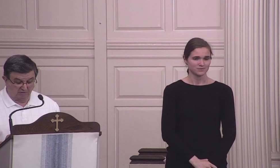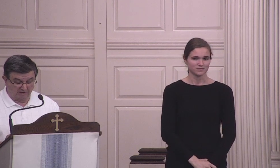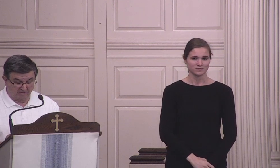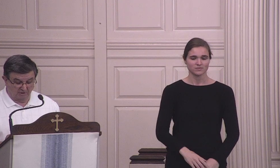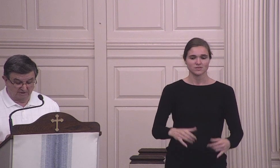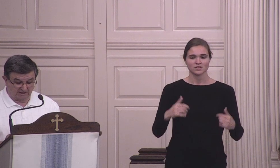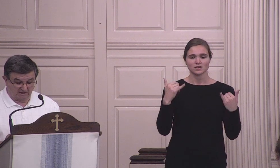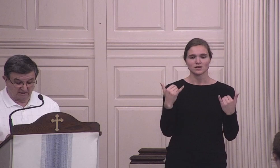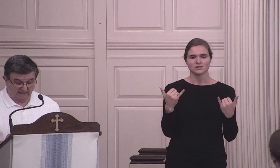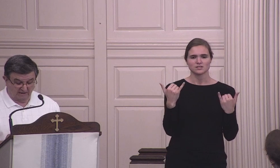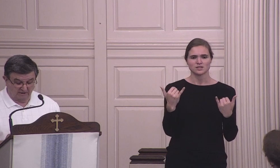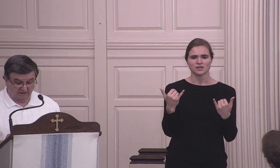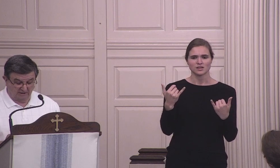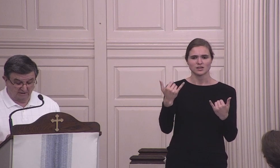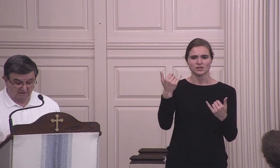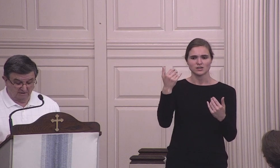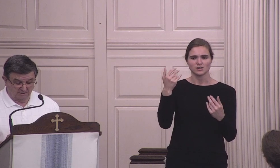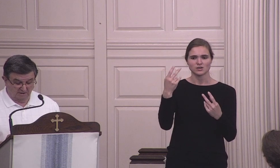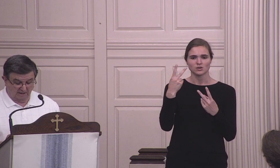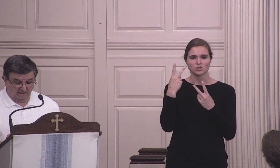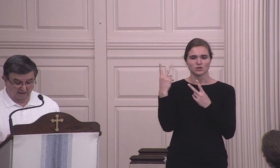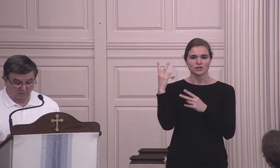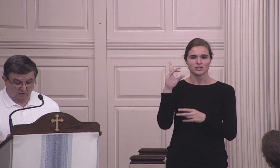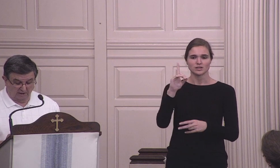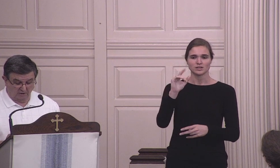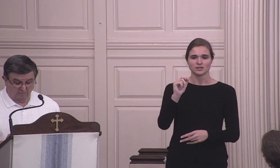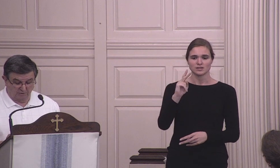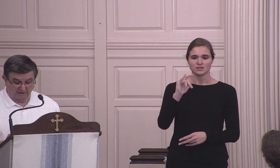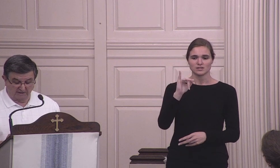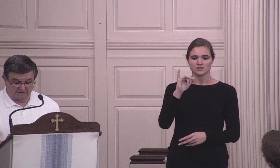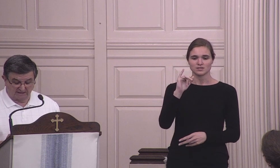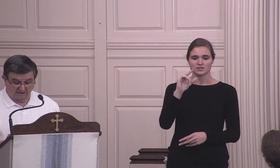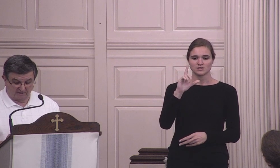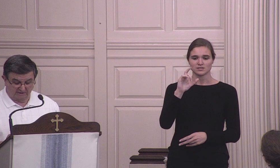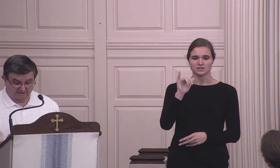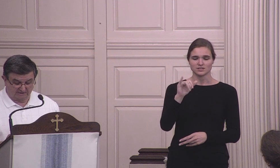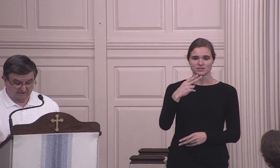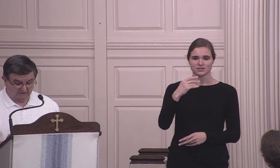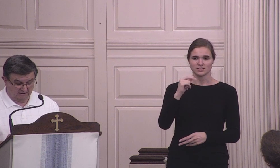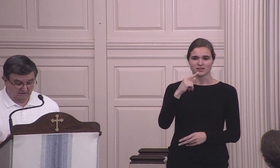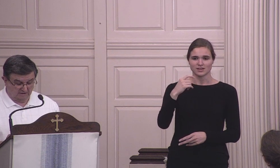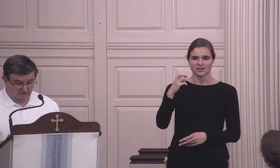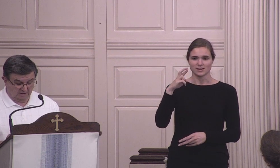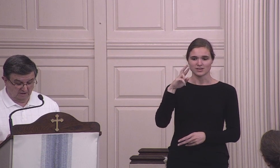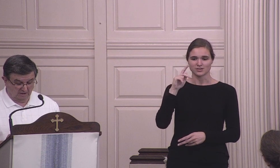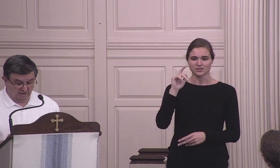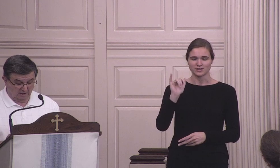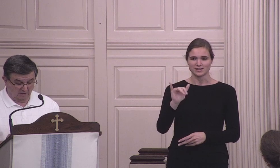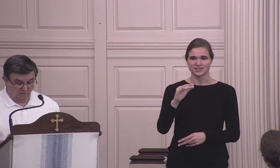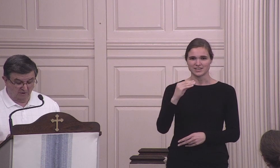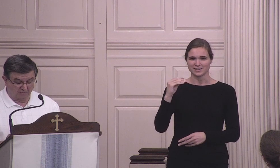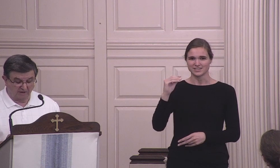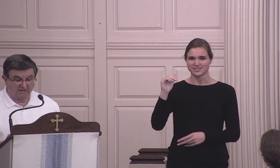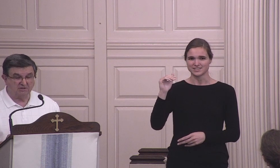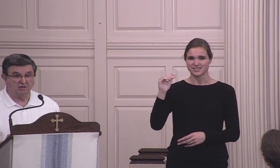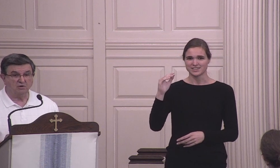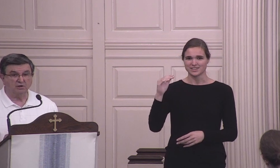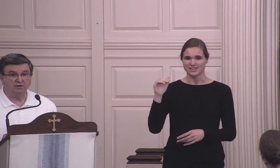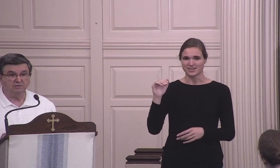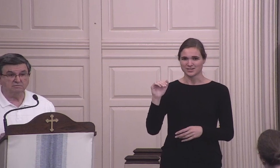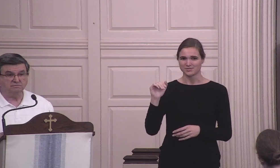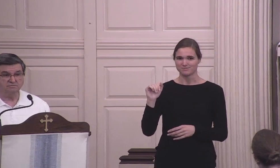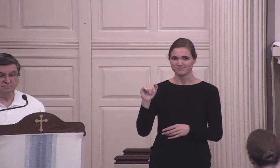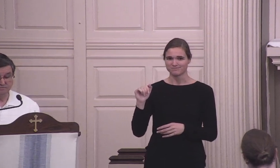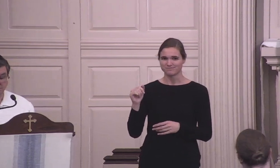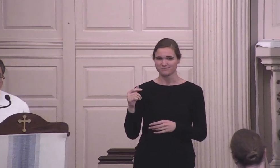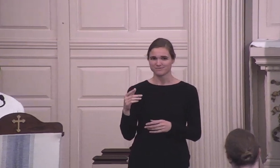Today we remember Daniel Haggerty and Eduardo Perez Arias. We pray to the